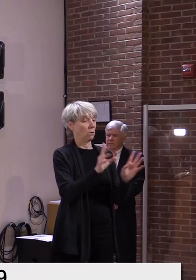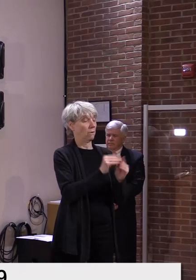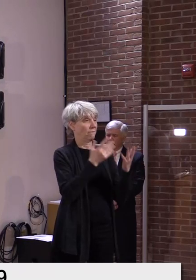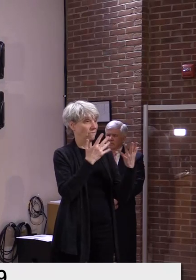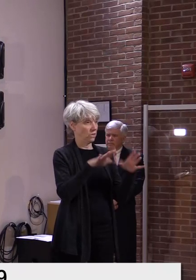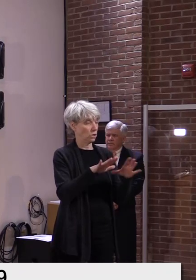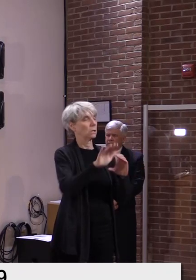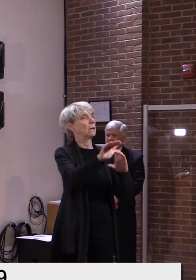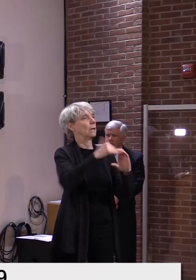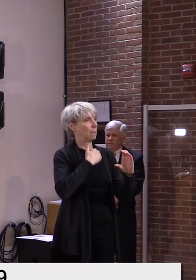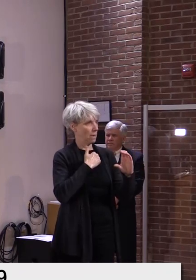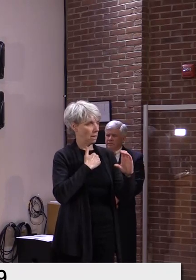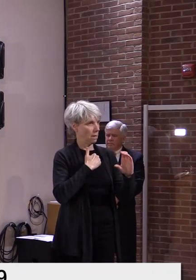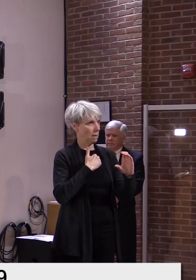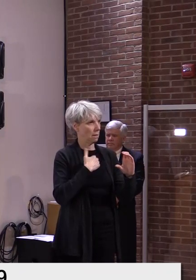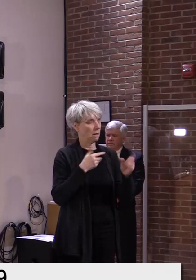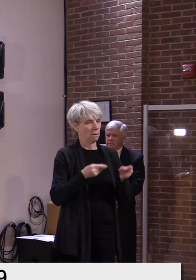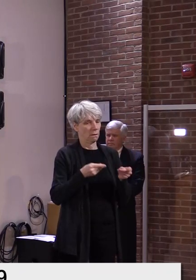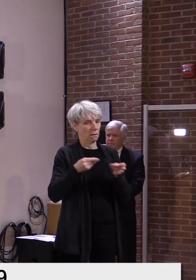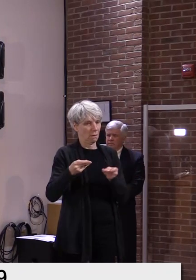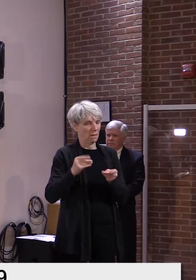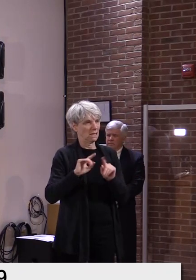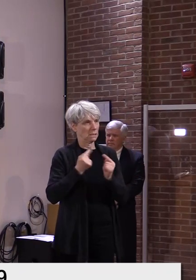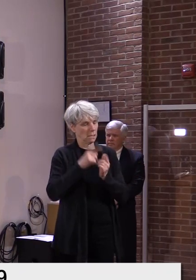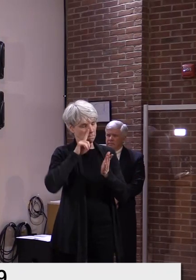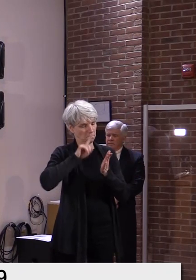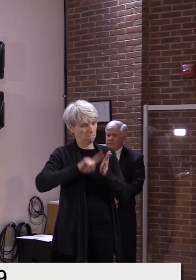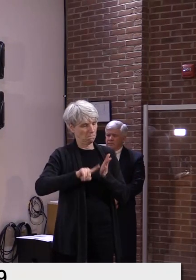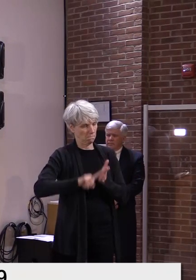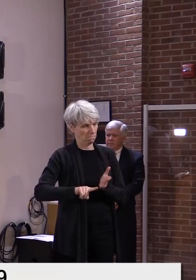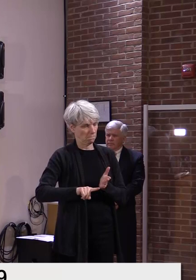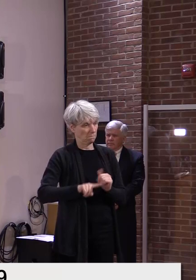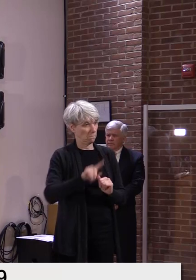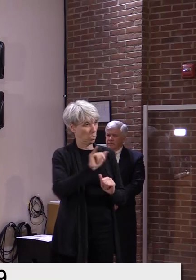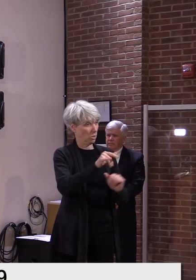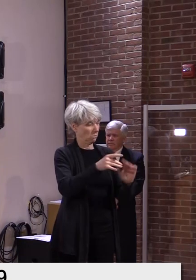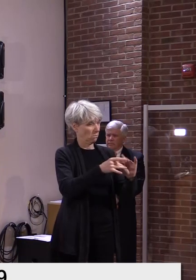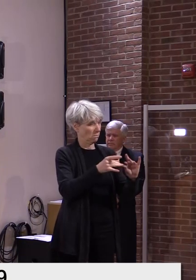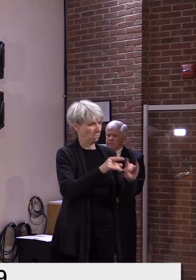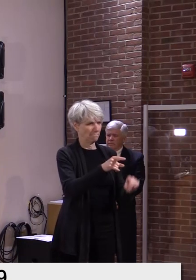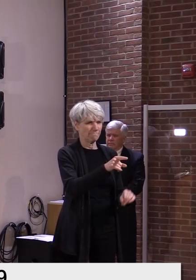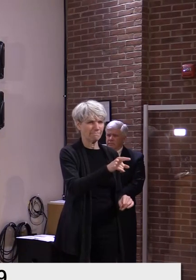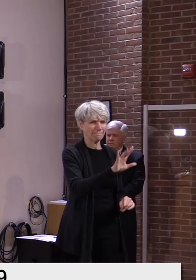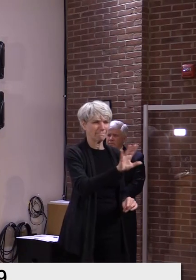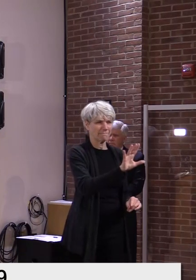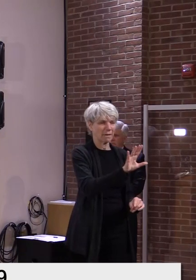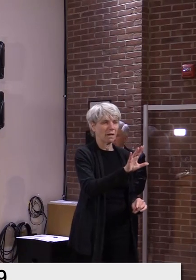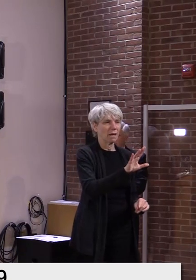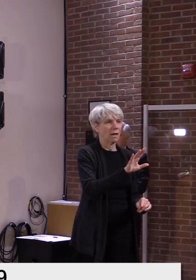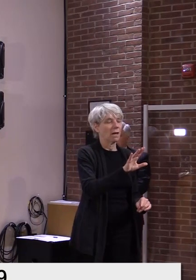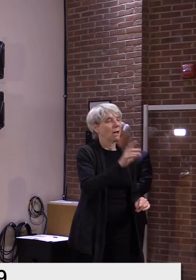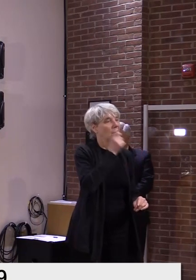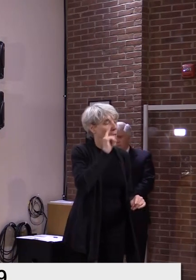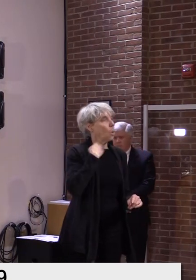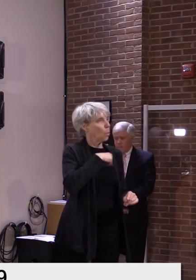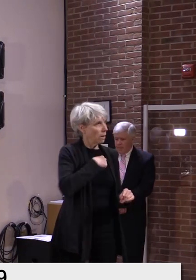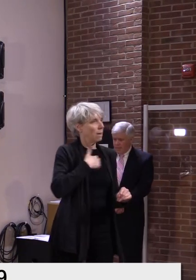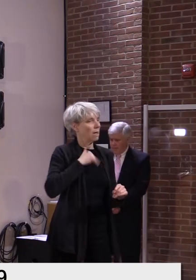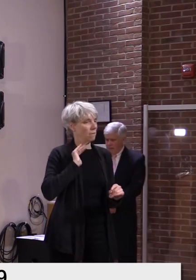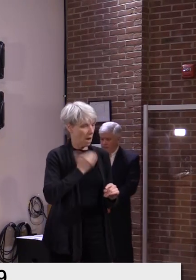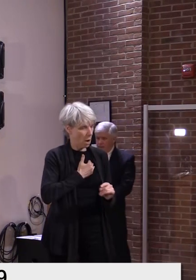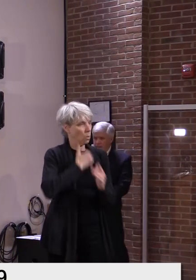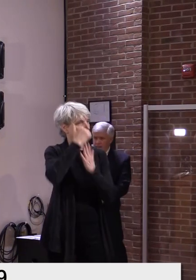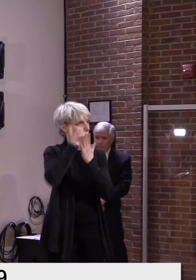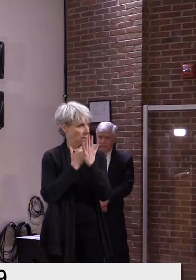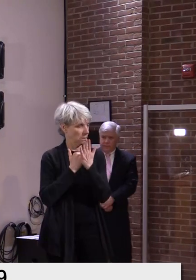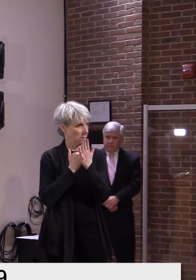team look at that. But that is certainly not the portal where we use data to figure out how